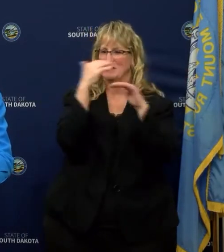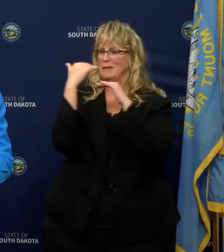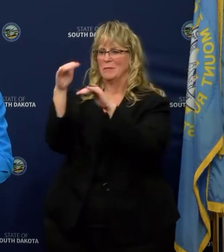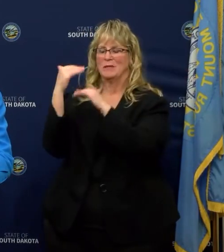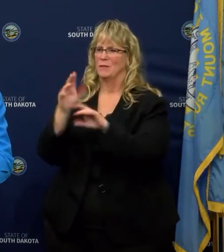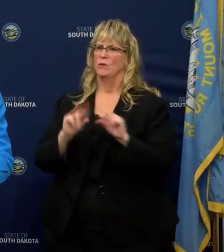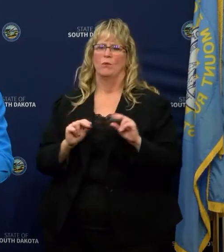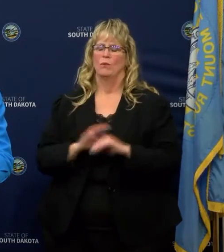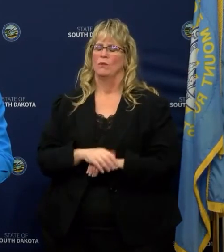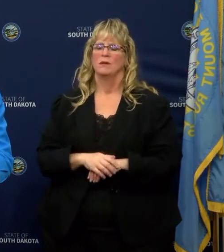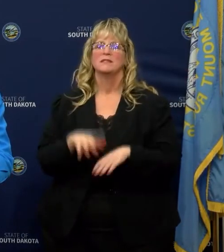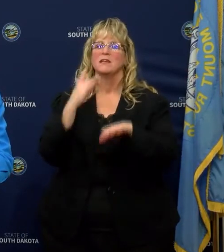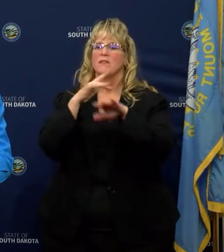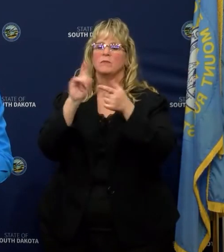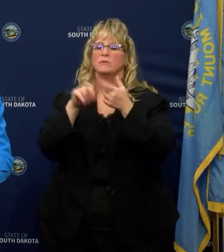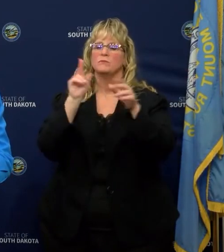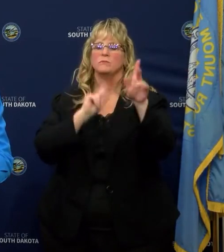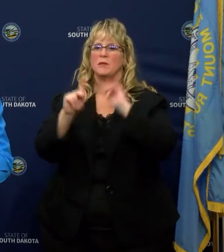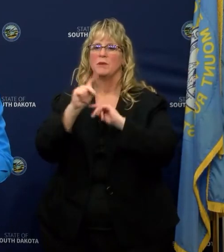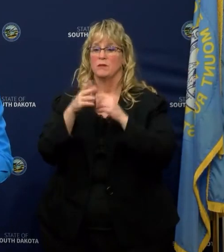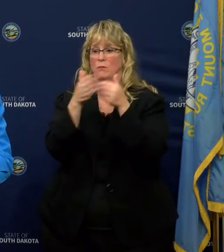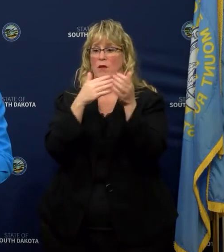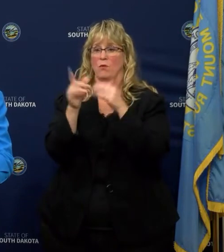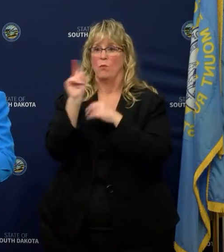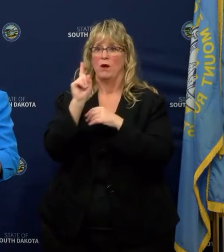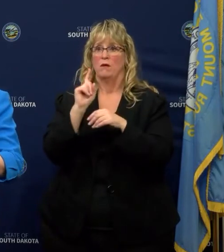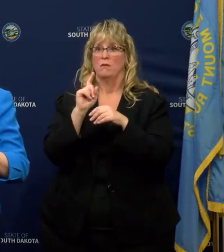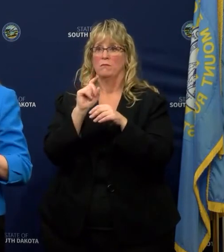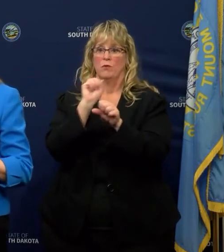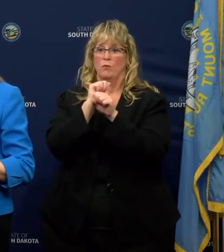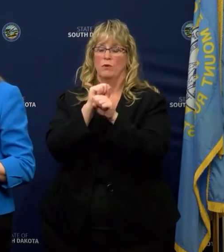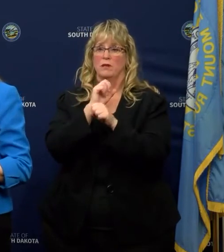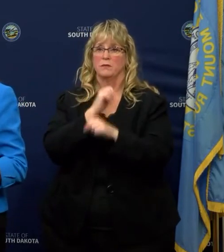and it would be available to folks no matter where they're practicing.